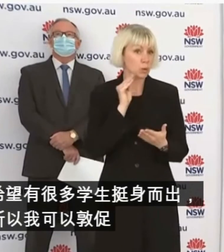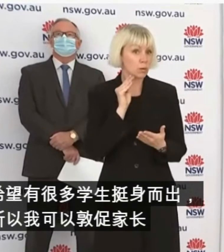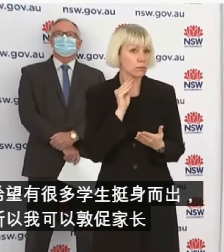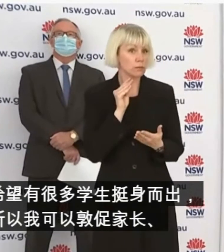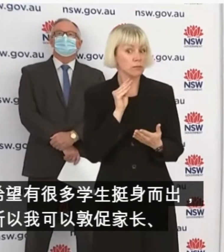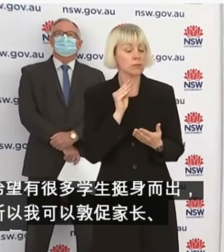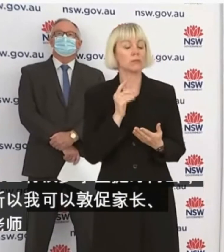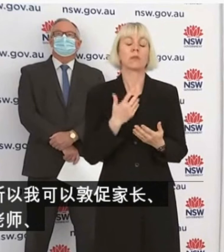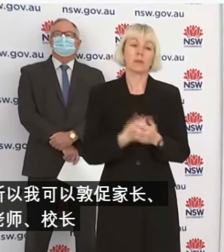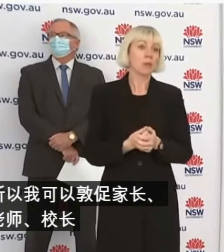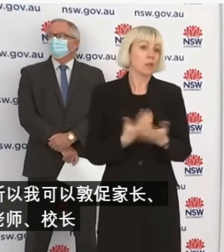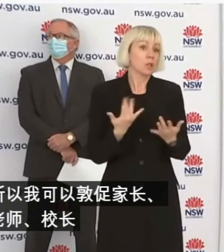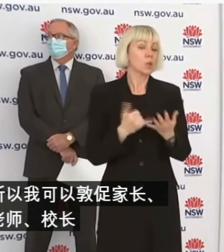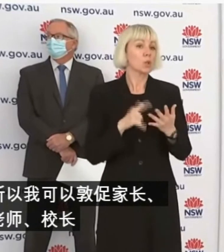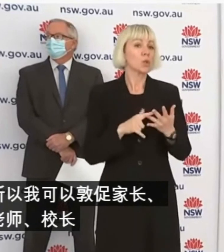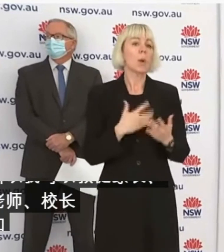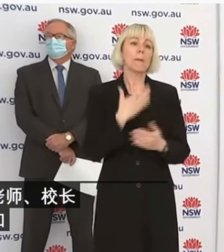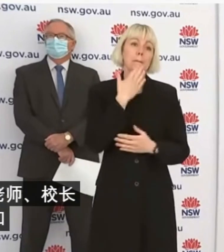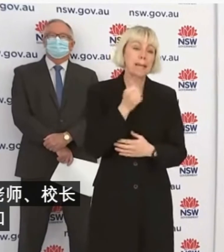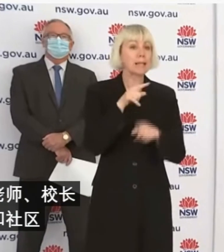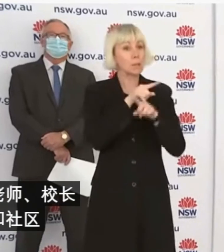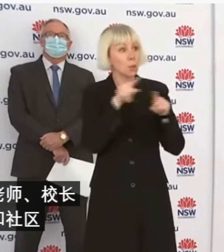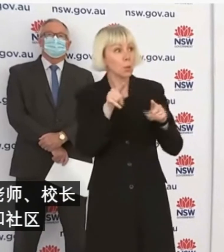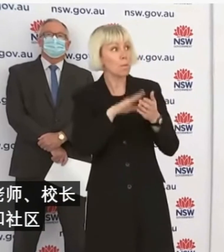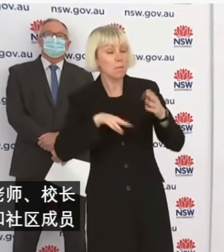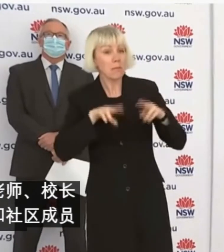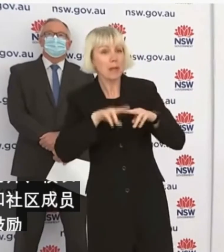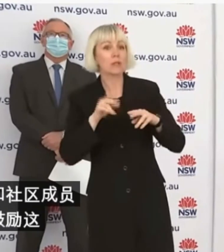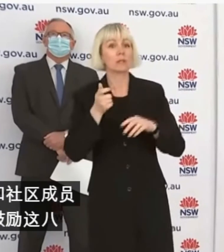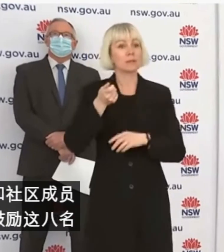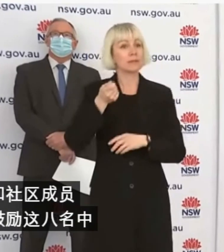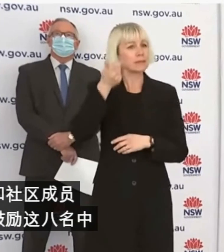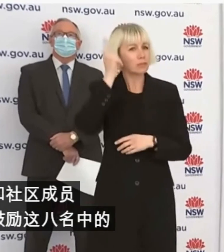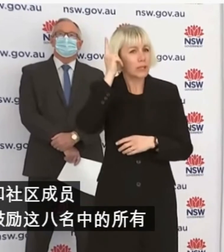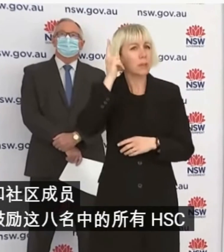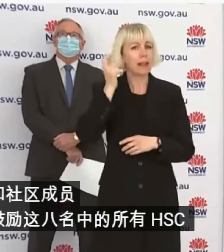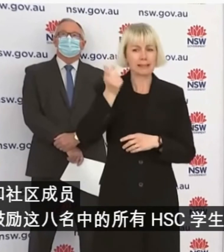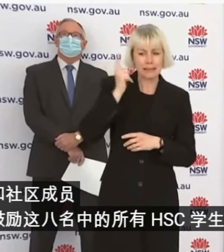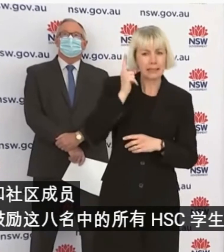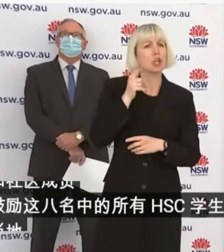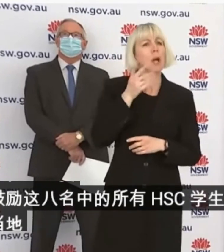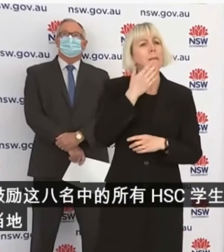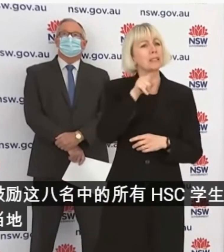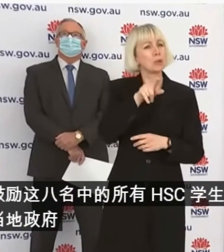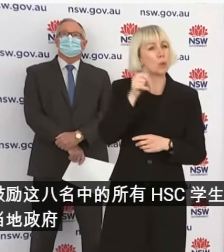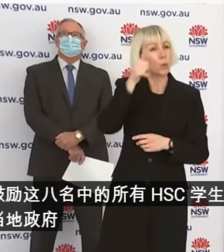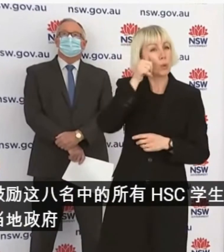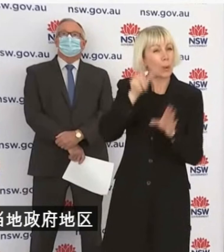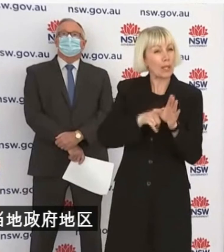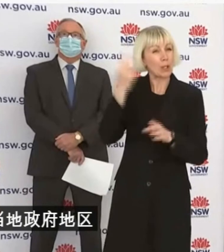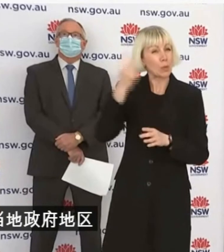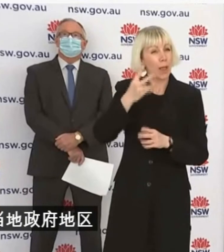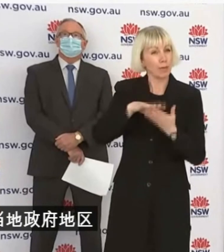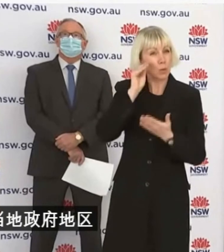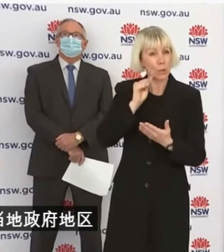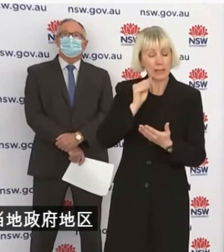urge parents and teachers and principals and members of the community to encourage all of the HSC students in those 8 local government areas to